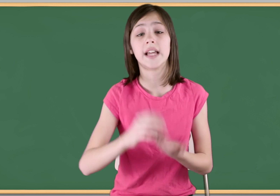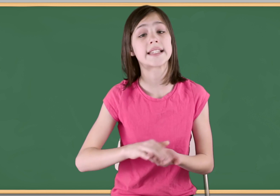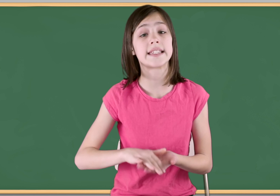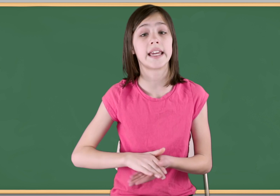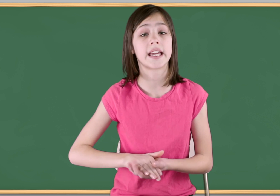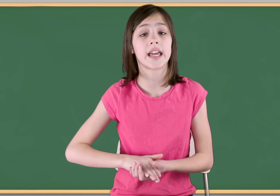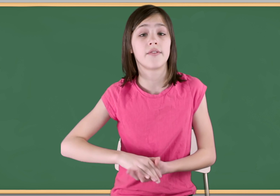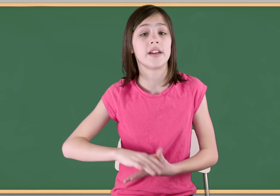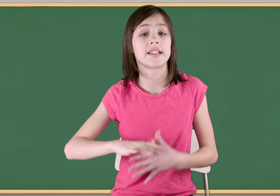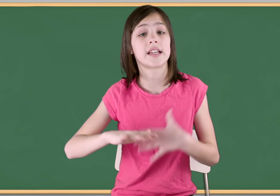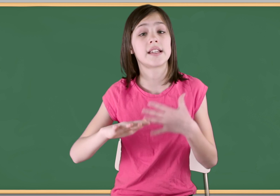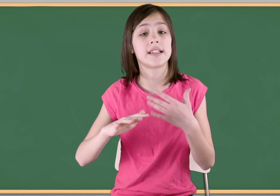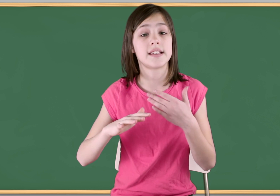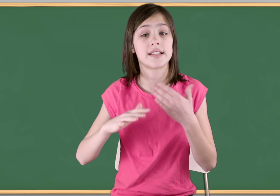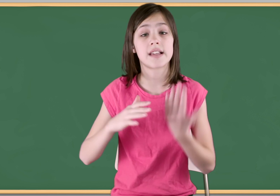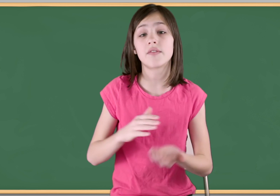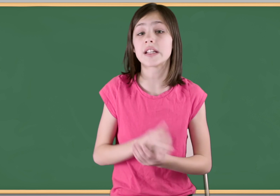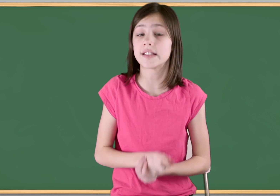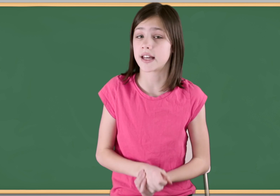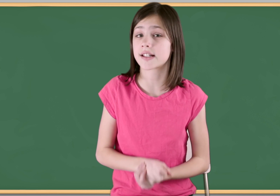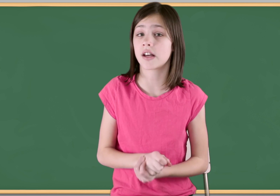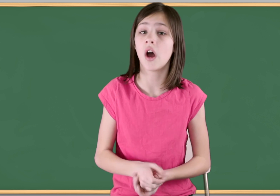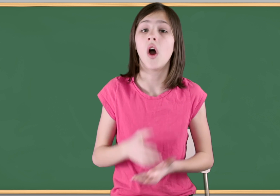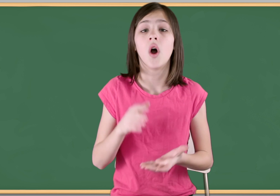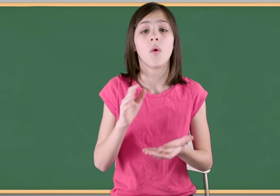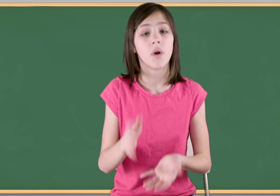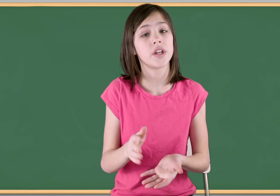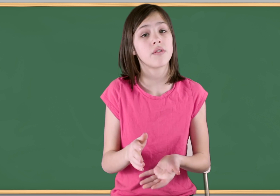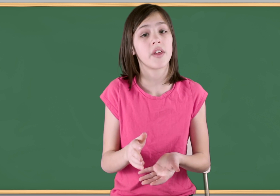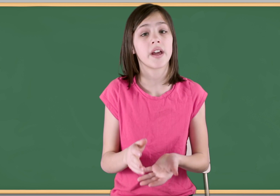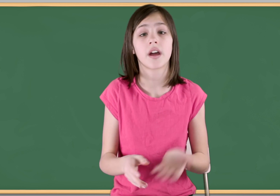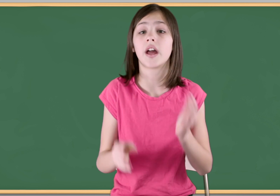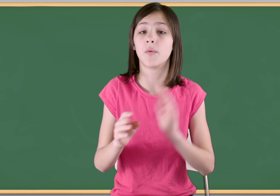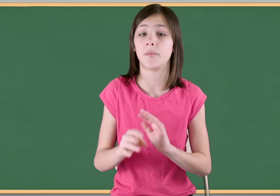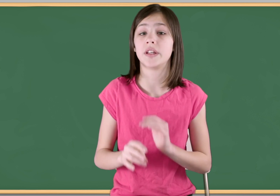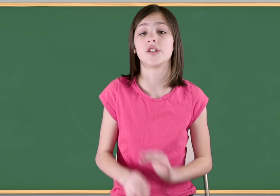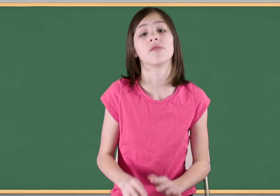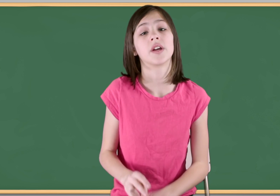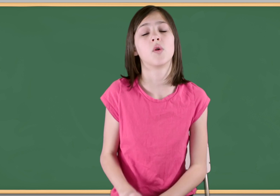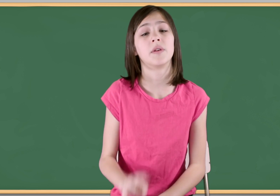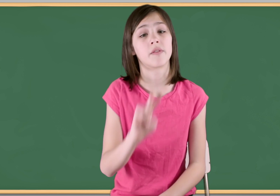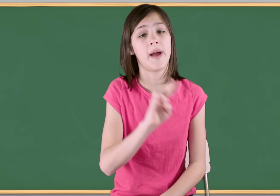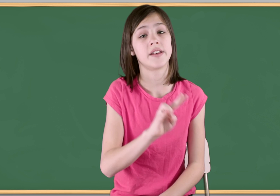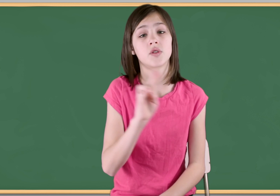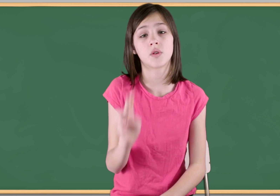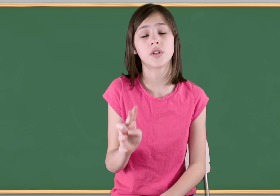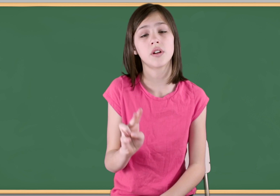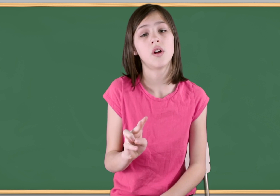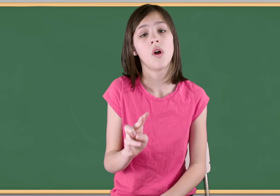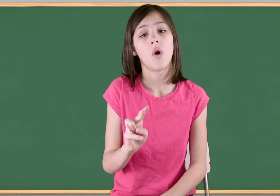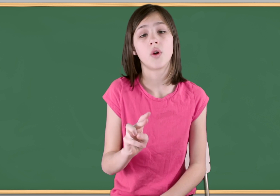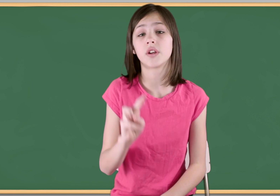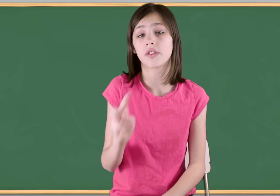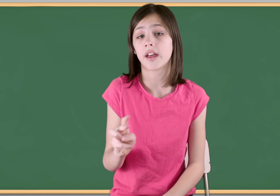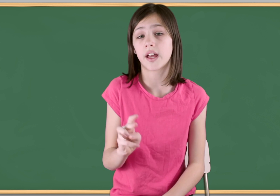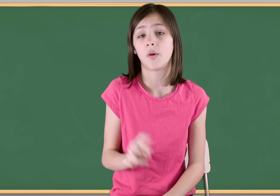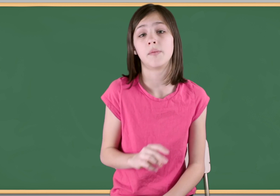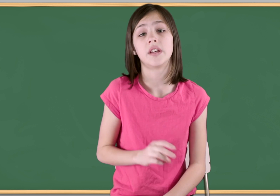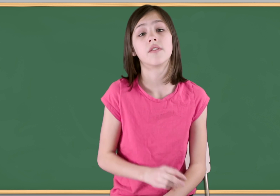let's think if it's 76, what do you think it will be? Do you think it will be from head to shoulder, or do you think it will be